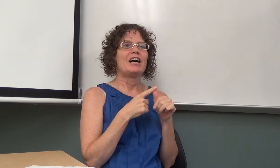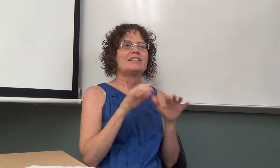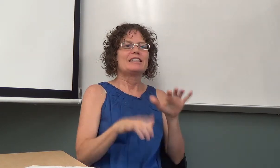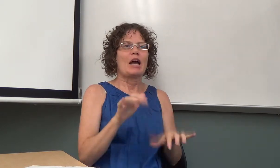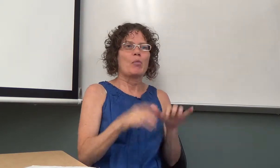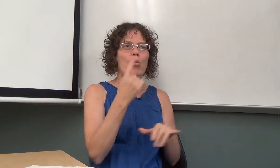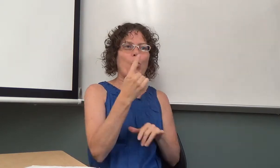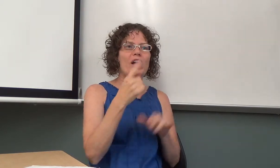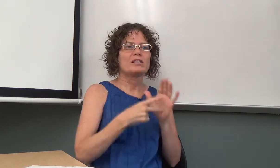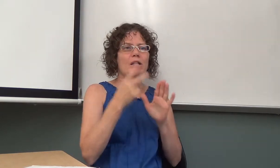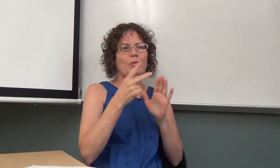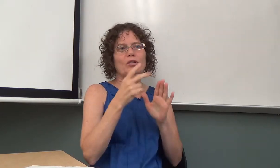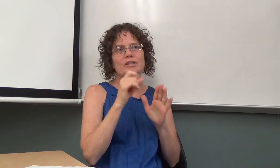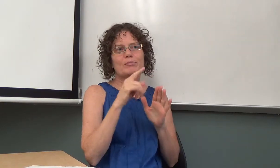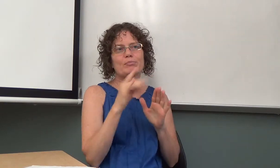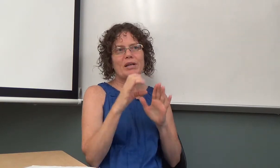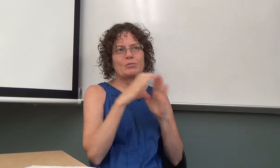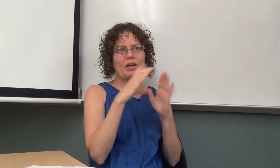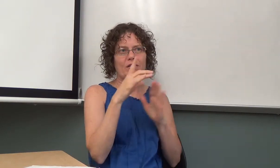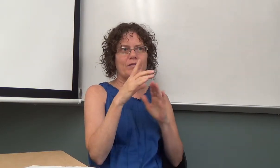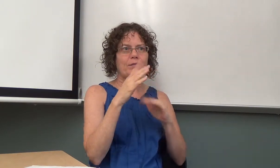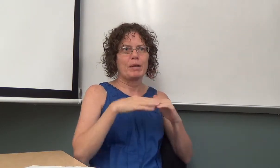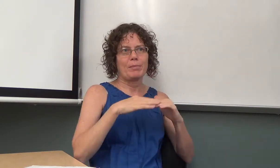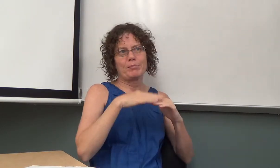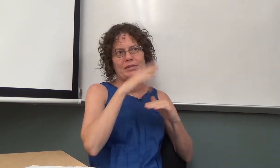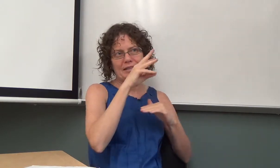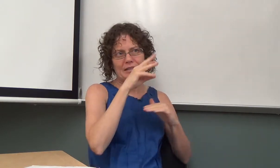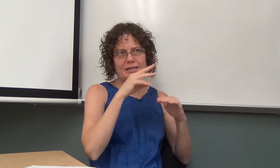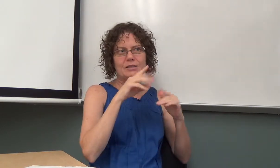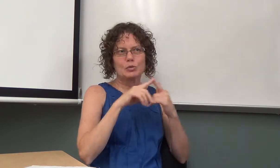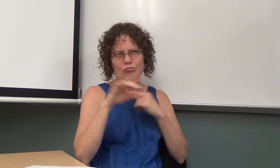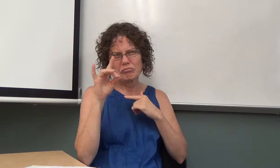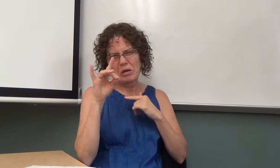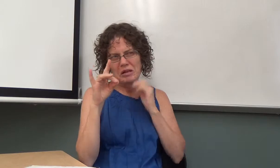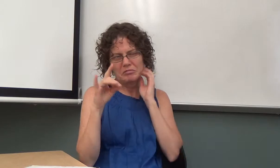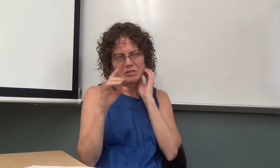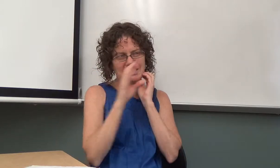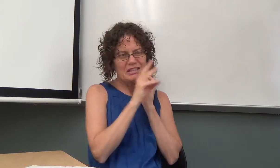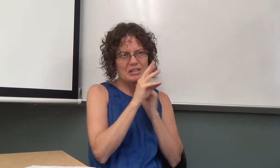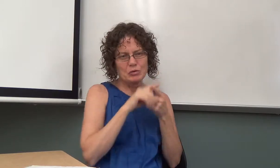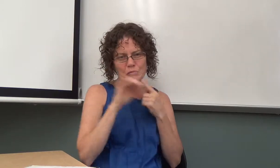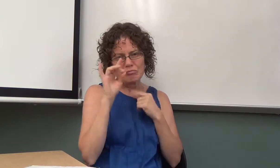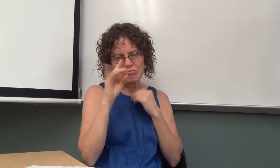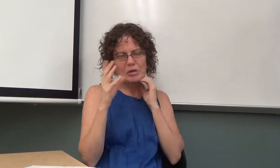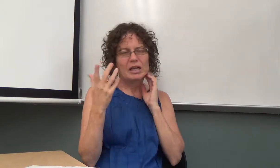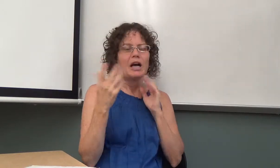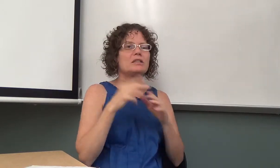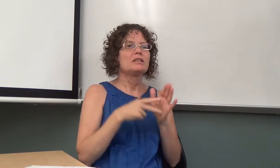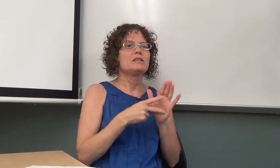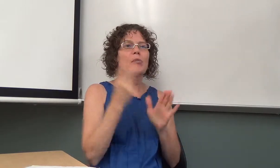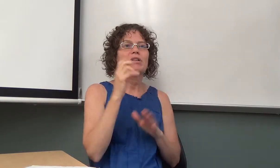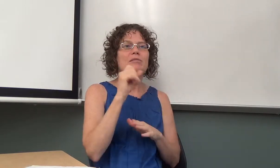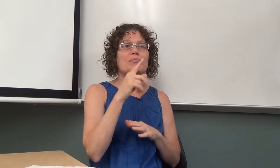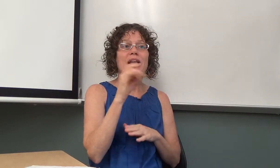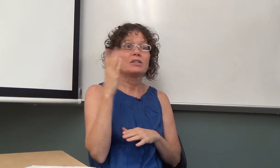paragraph. A minimum of 6 sentences. No more than 8 sentences. So stick to 6 probably. It's double-spaced because I'm going to edit these sentences.